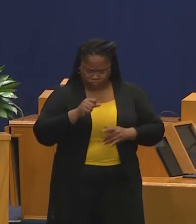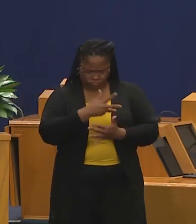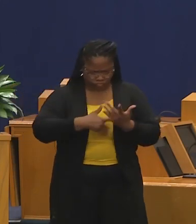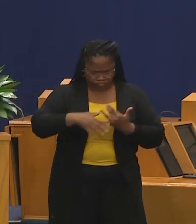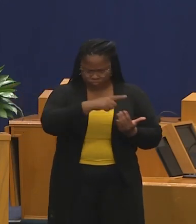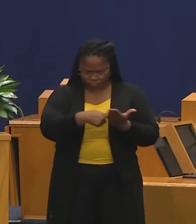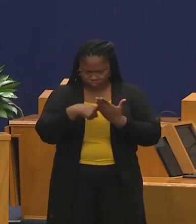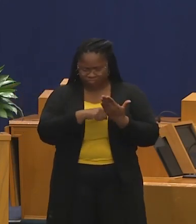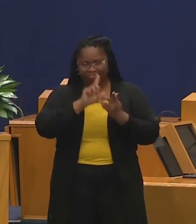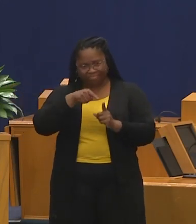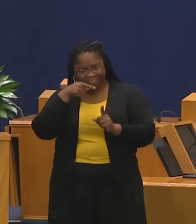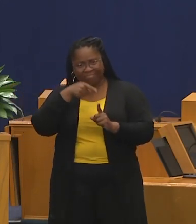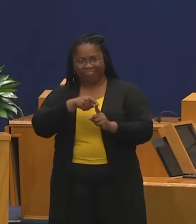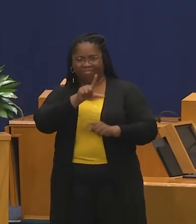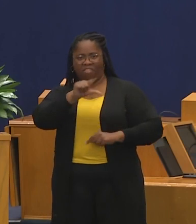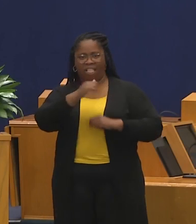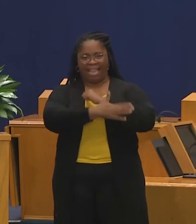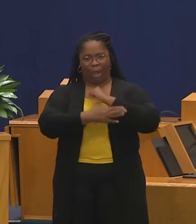Los Angeles County.